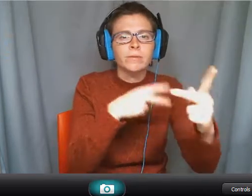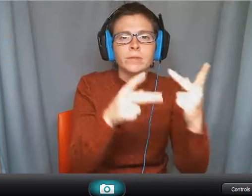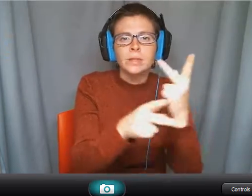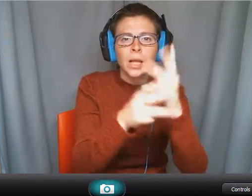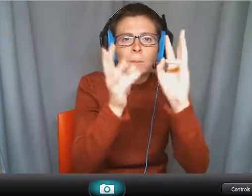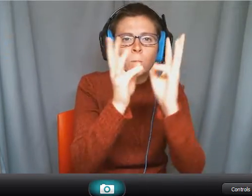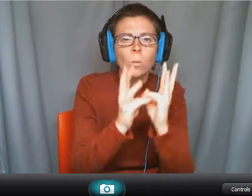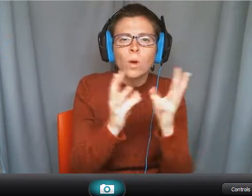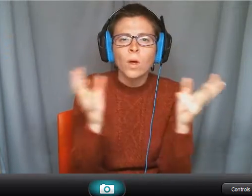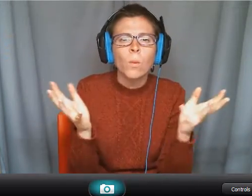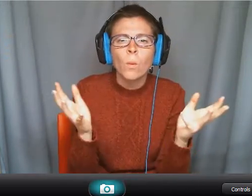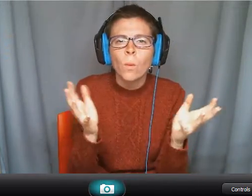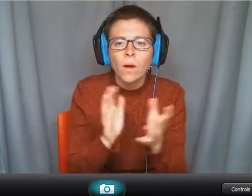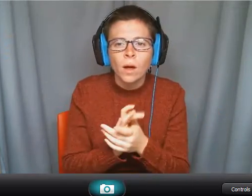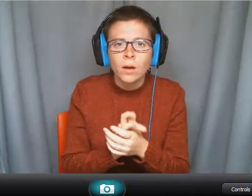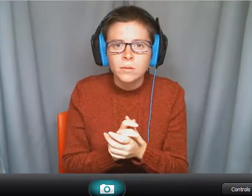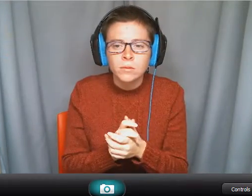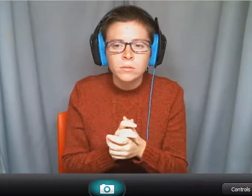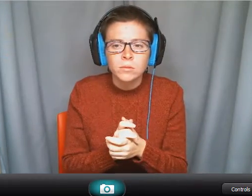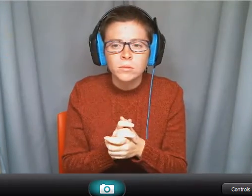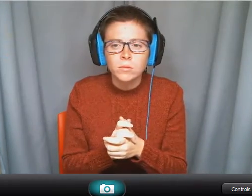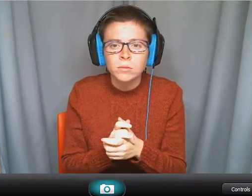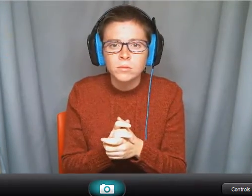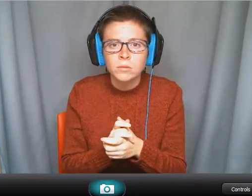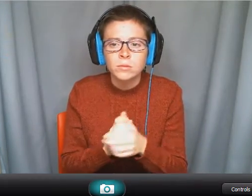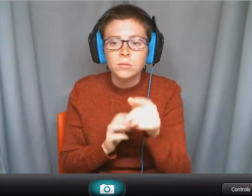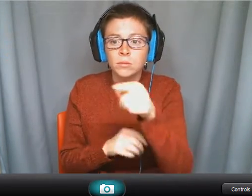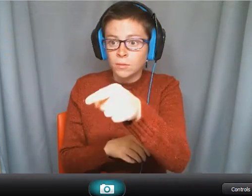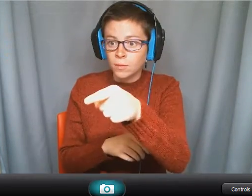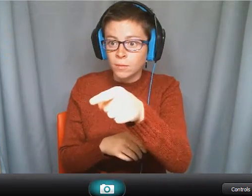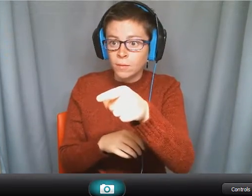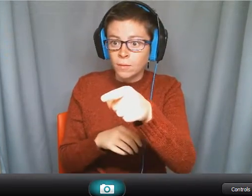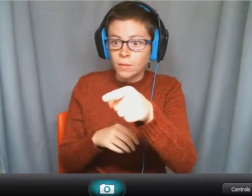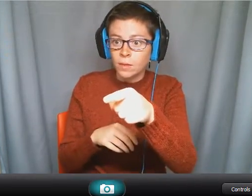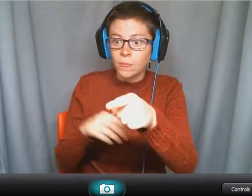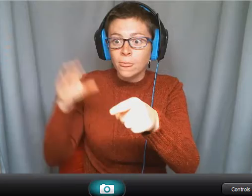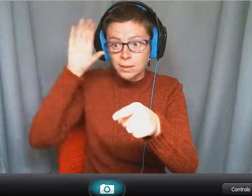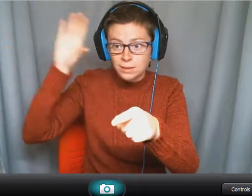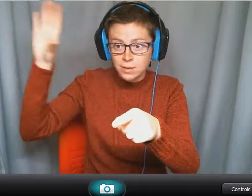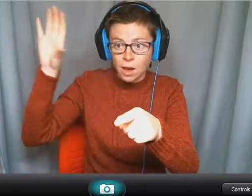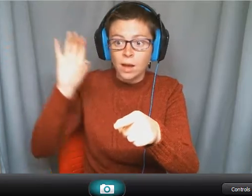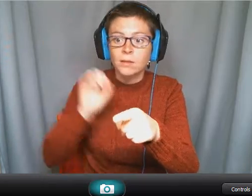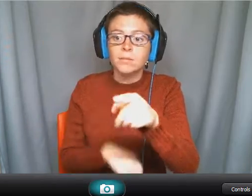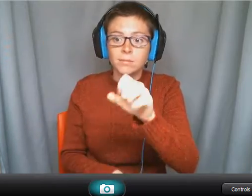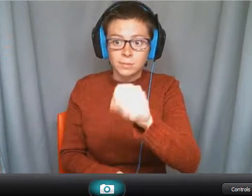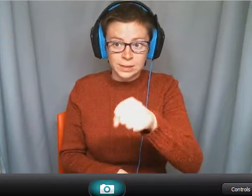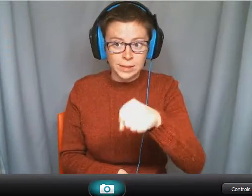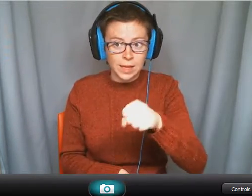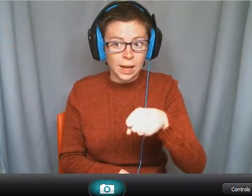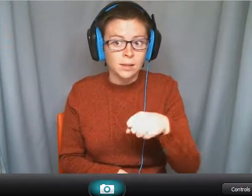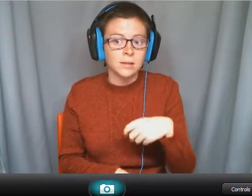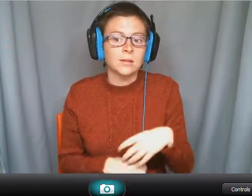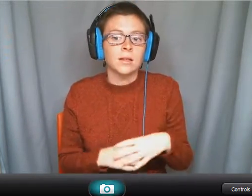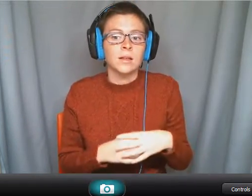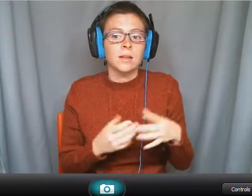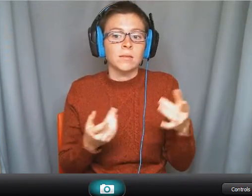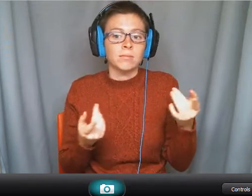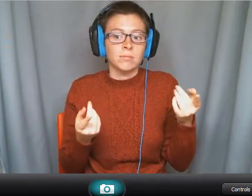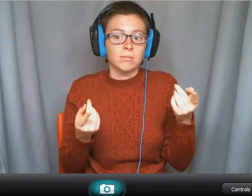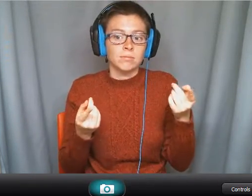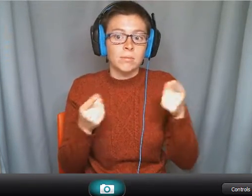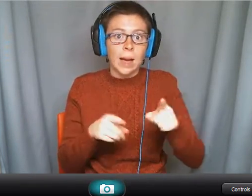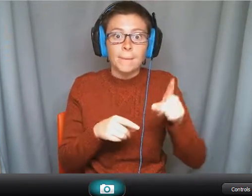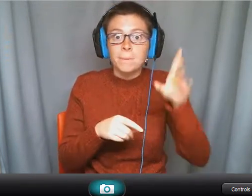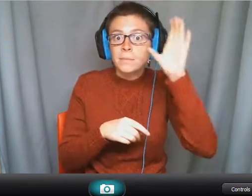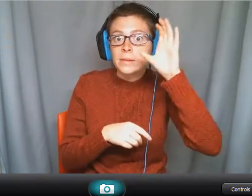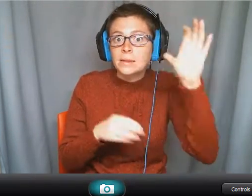Keeps us warm. Keeps us warm all year long. What would happen if we didn't have the sun? Will be cold.